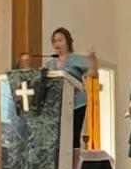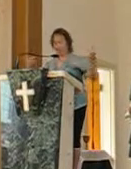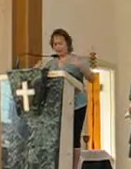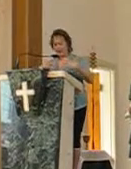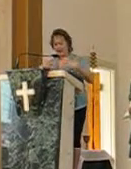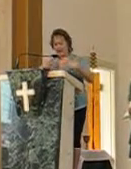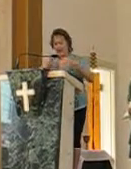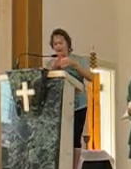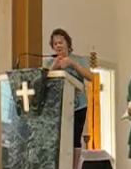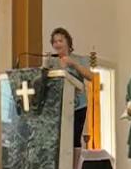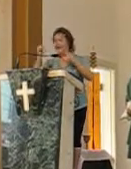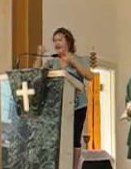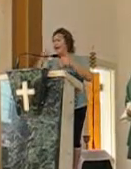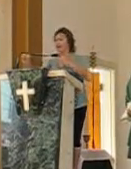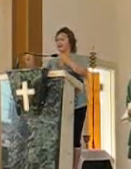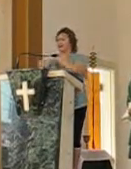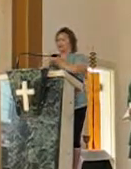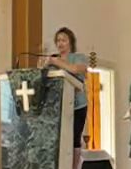afraid of my being.